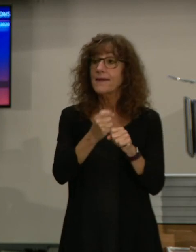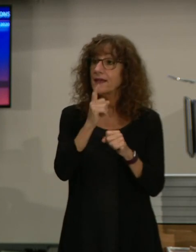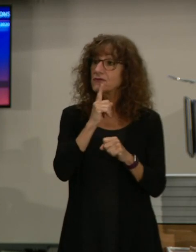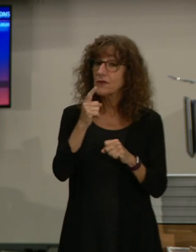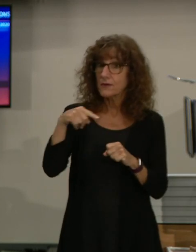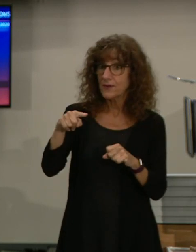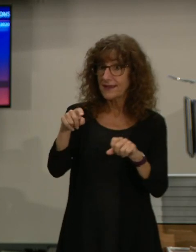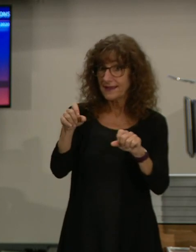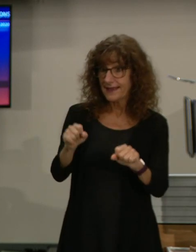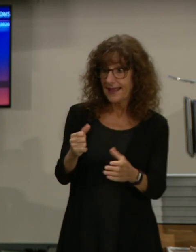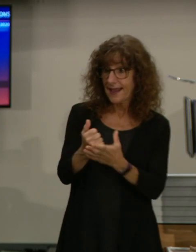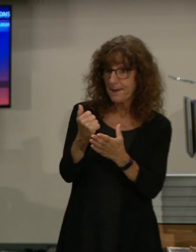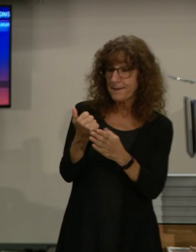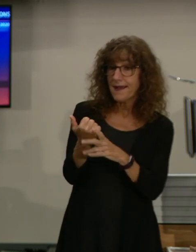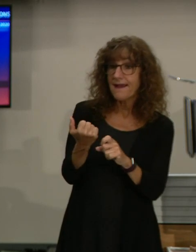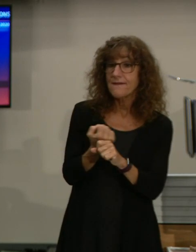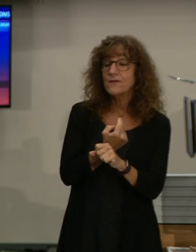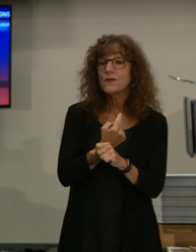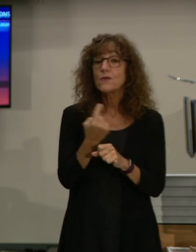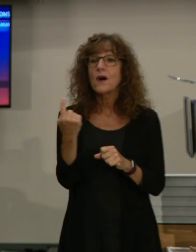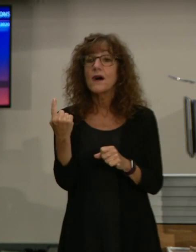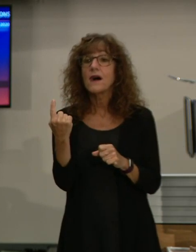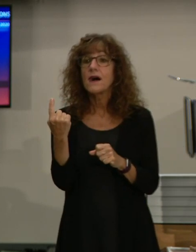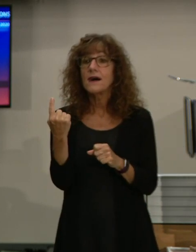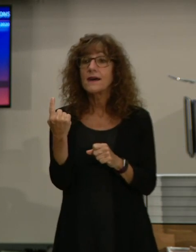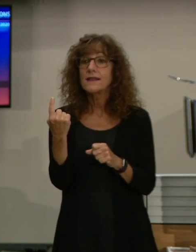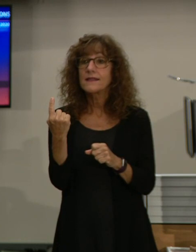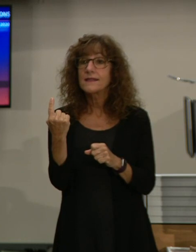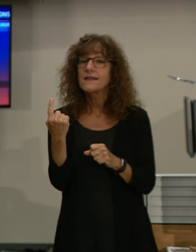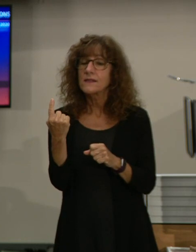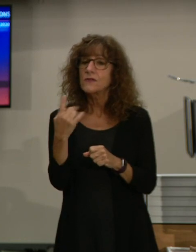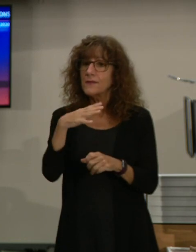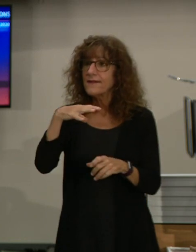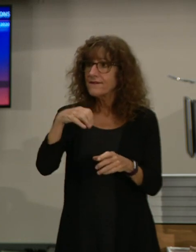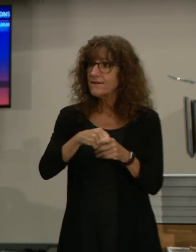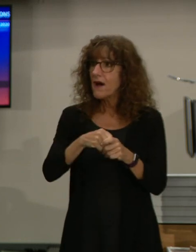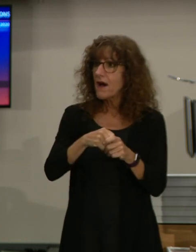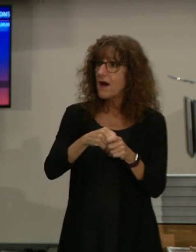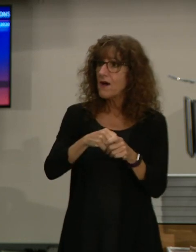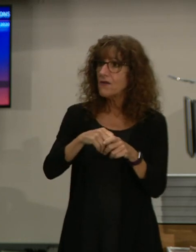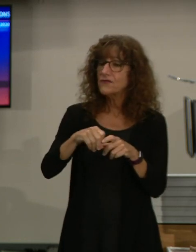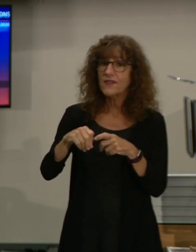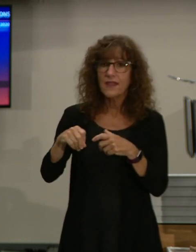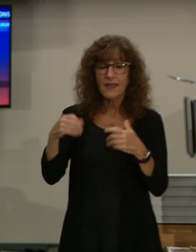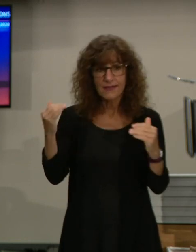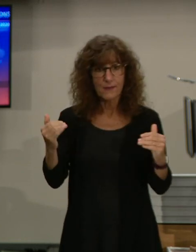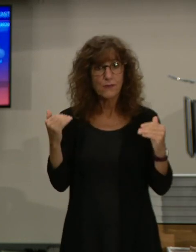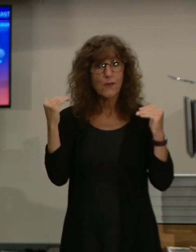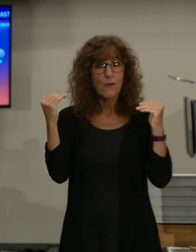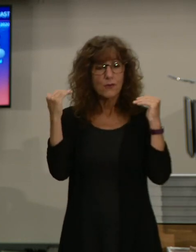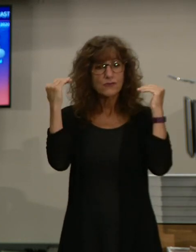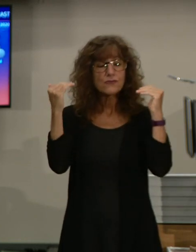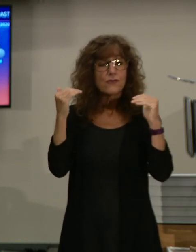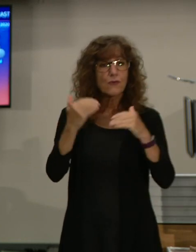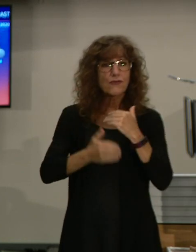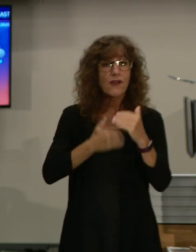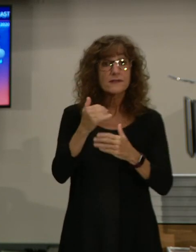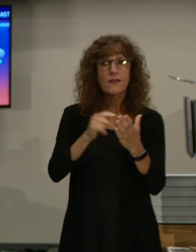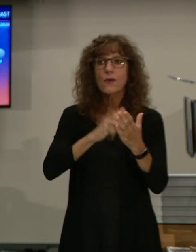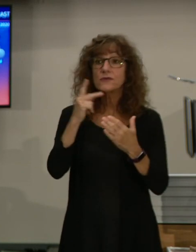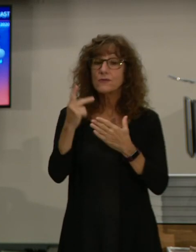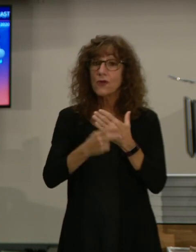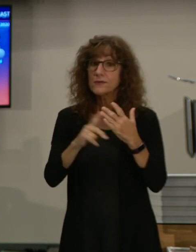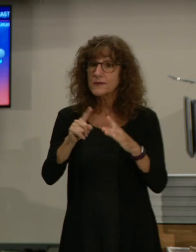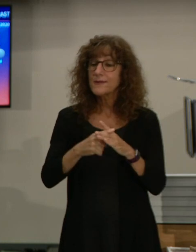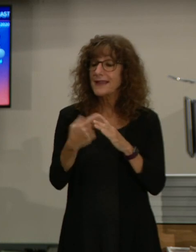we're able to help everyone to take part in the promotional process. These programs